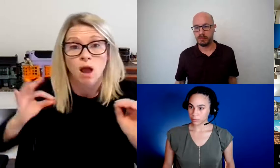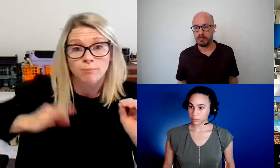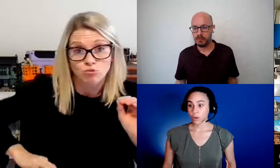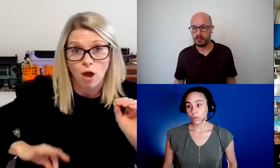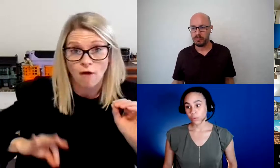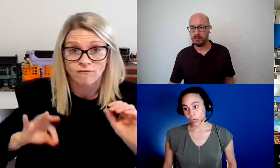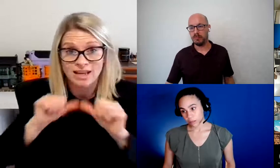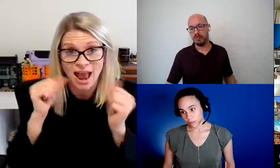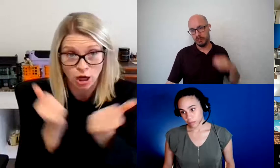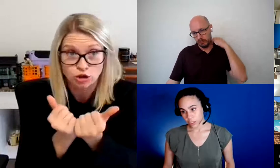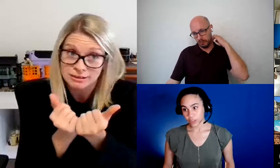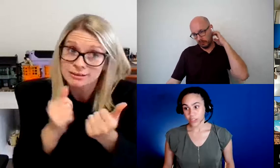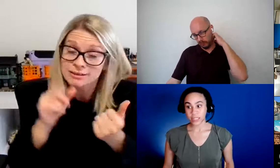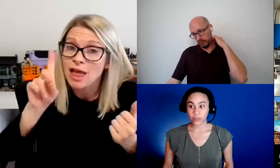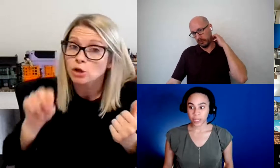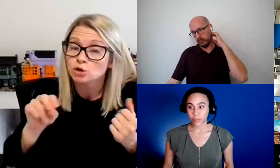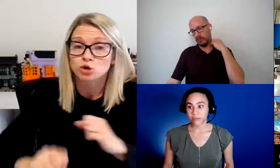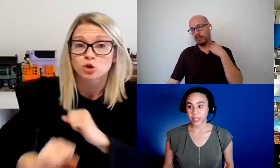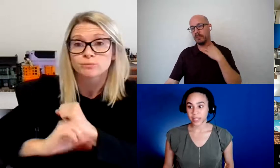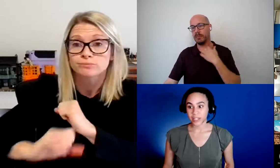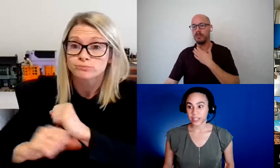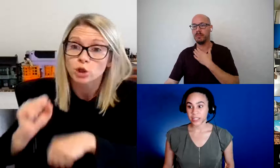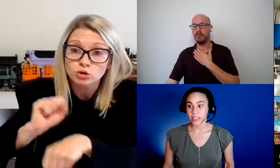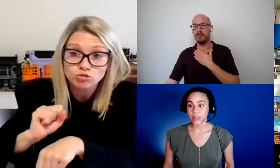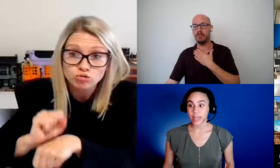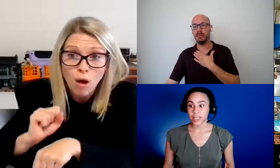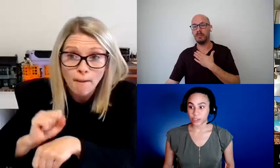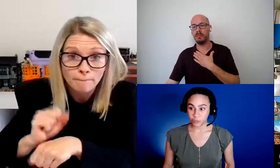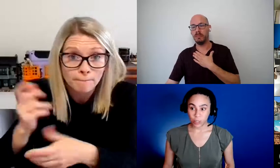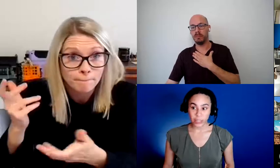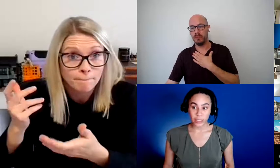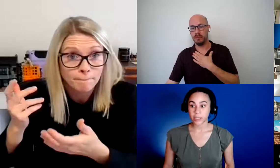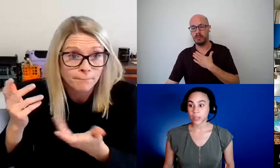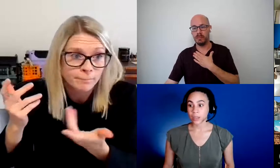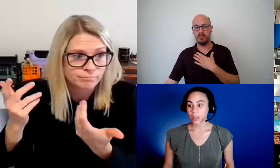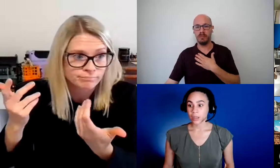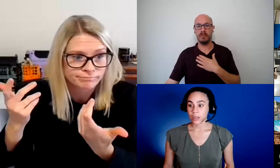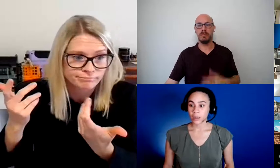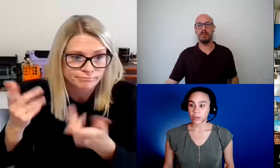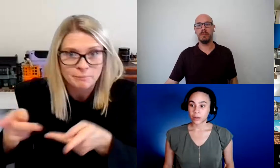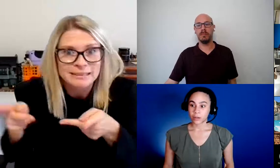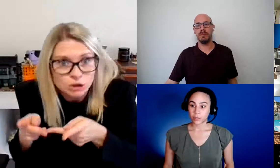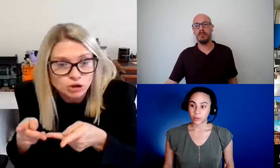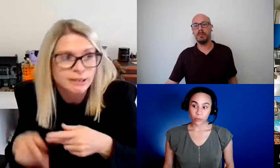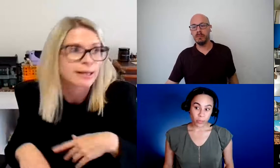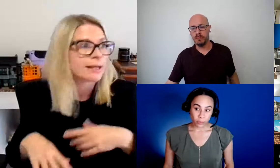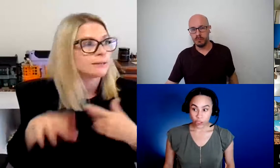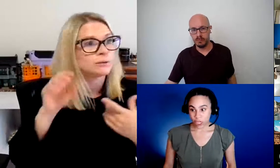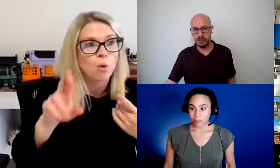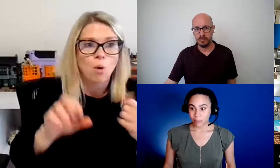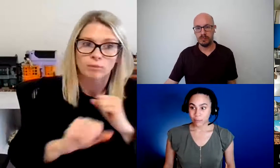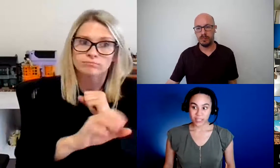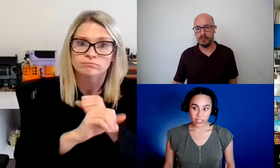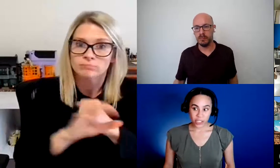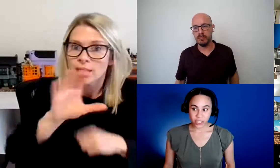Well, there are several nonprofit agencies that do market or promote job positions,